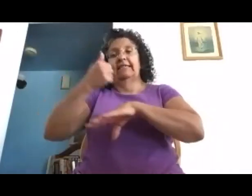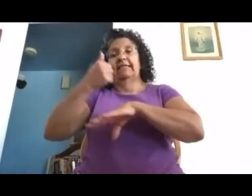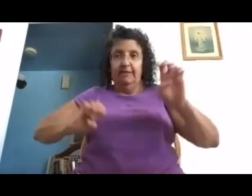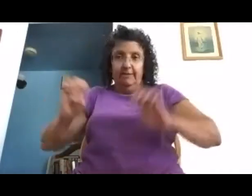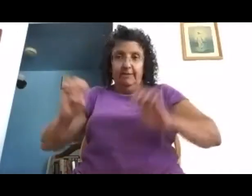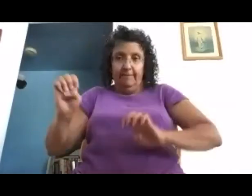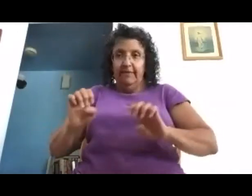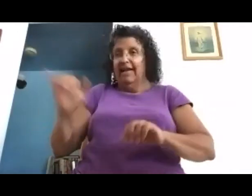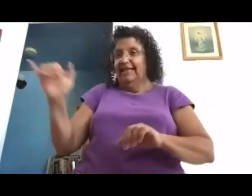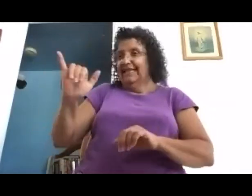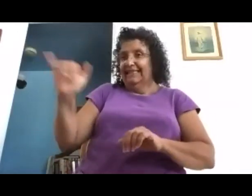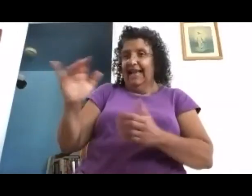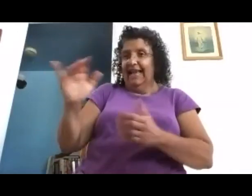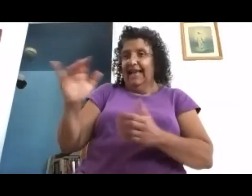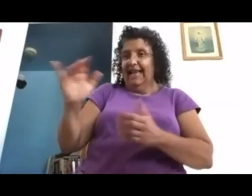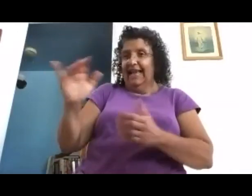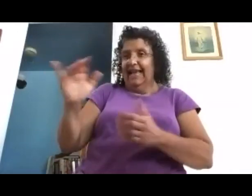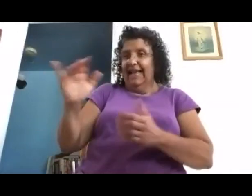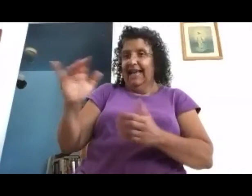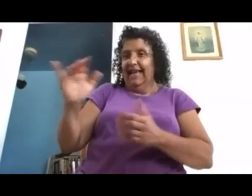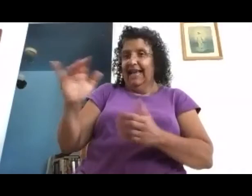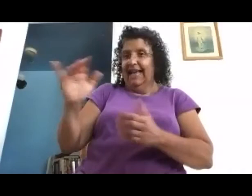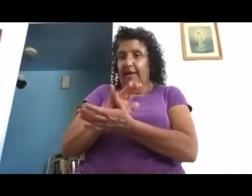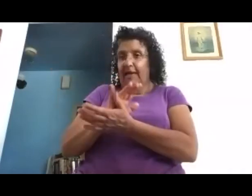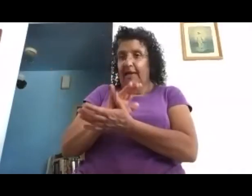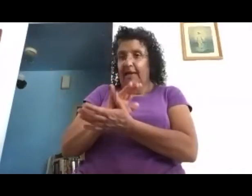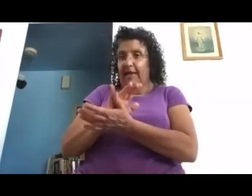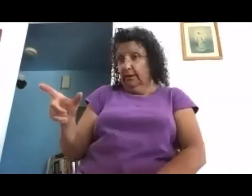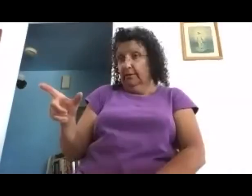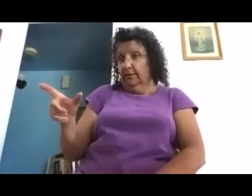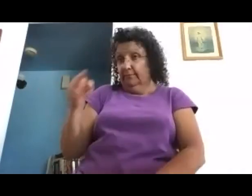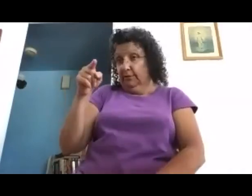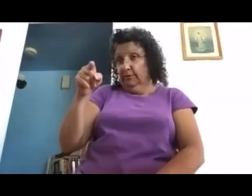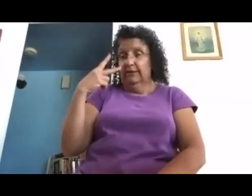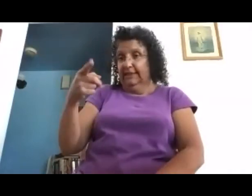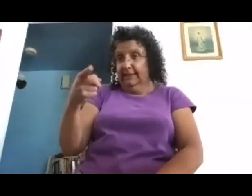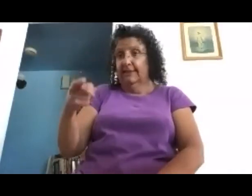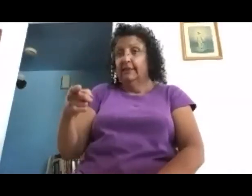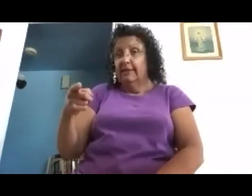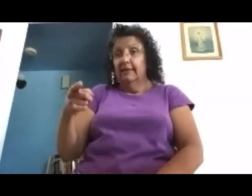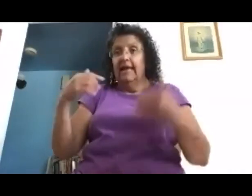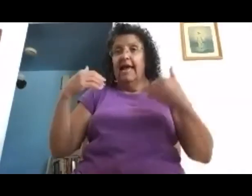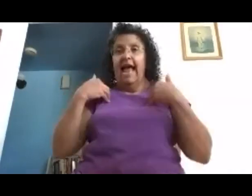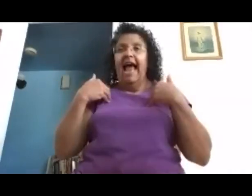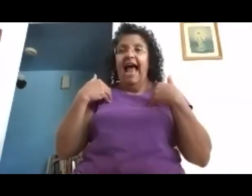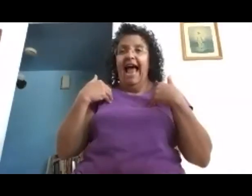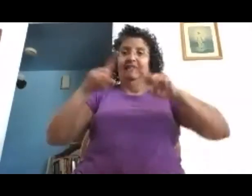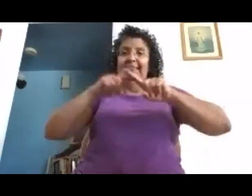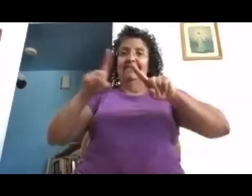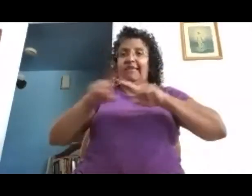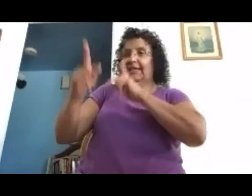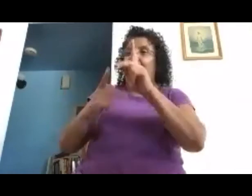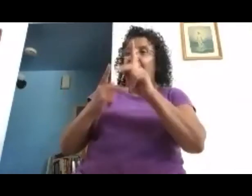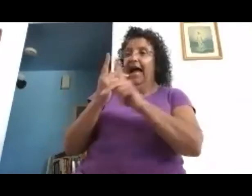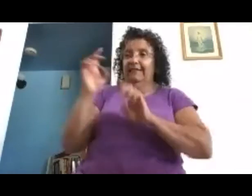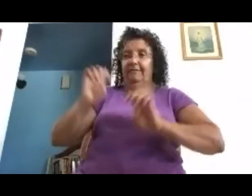from before, the last column has some kinds of experiments you can try. I'm going to show